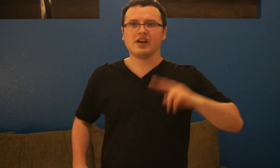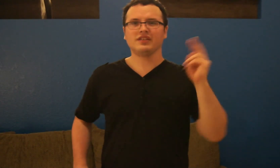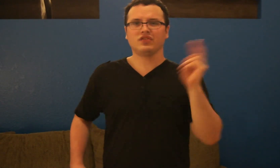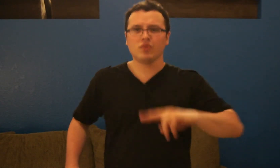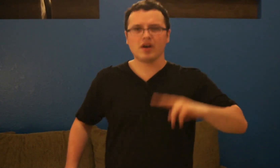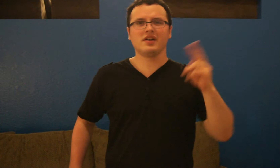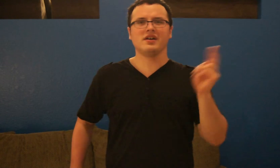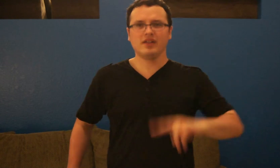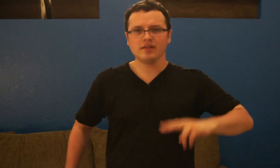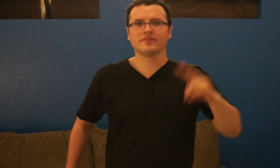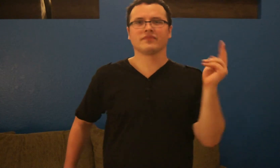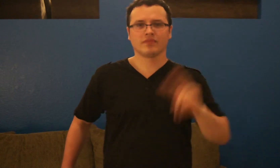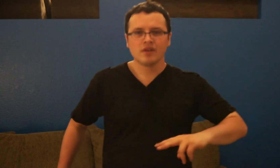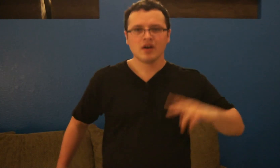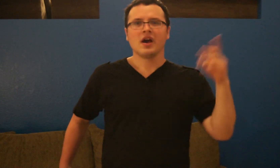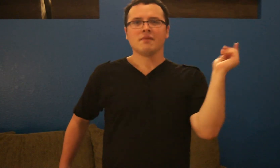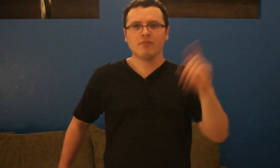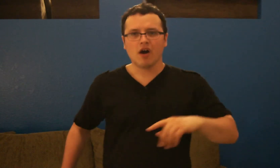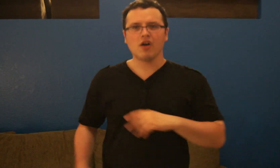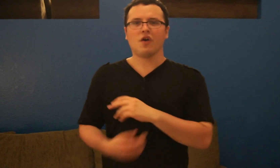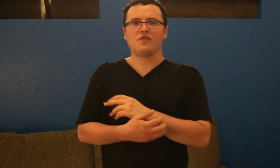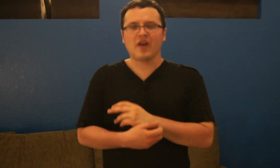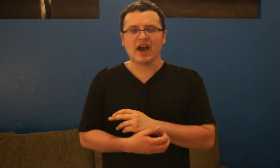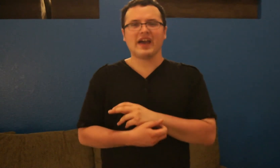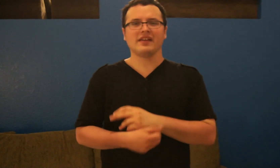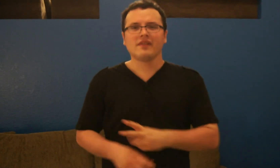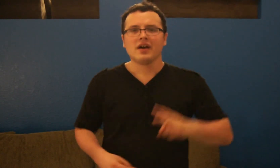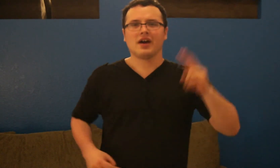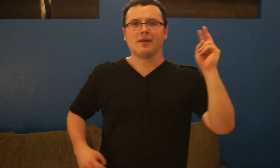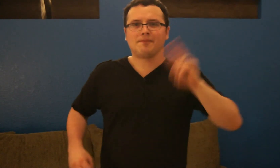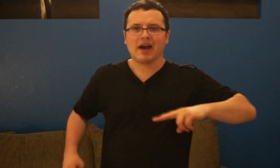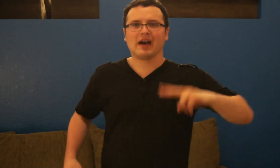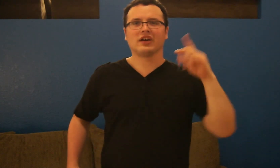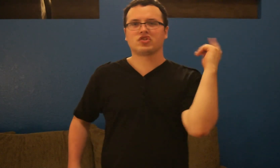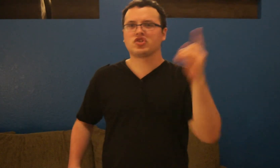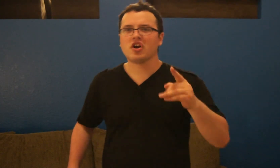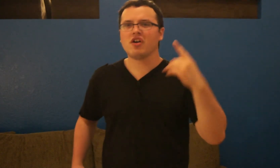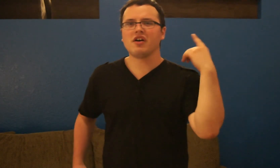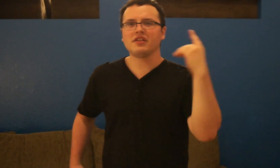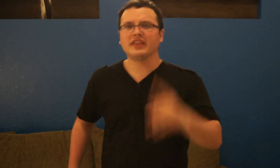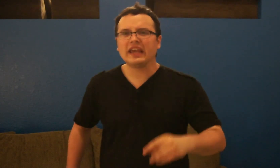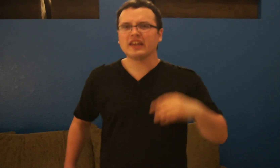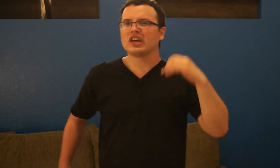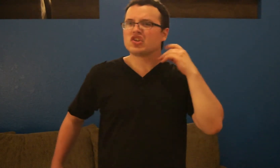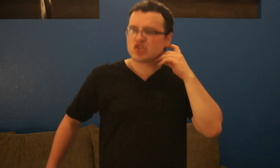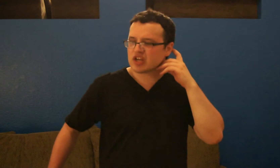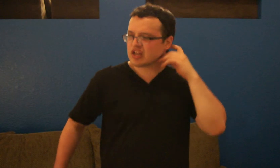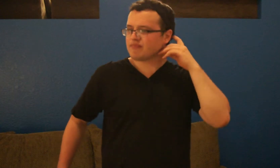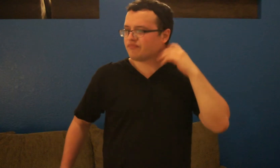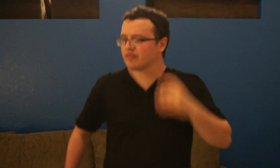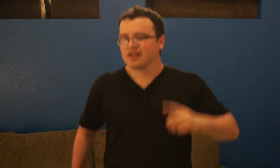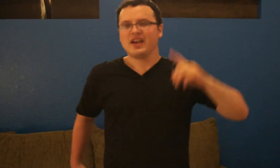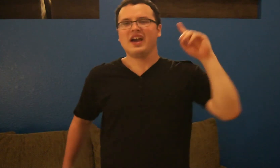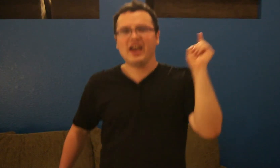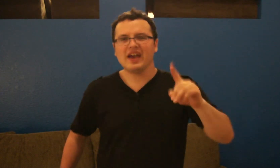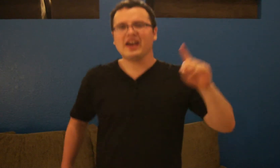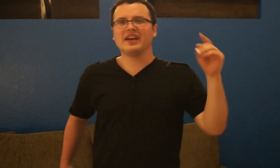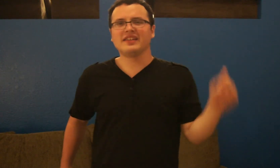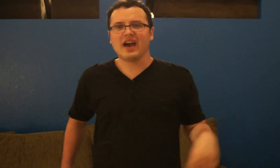Just one more fight about your leadership, and